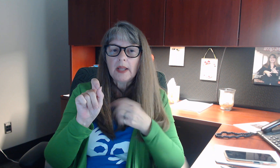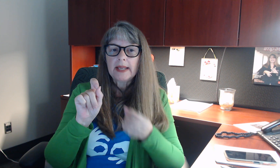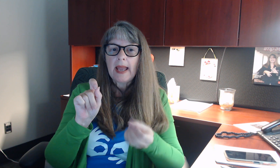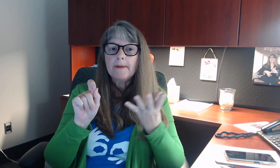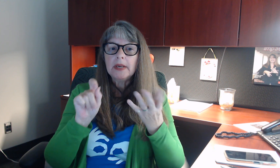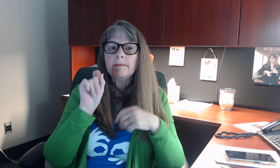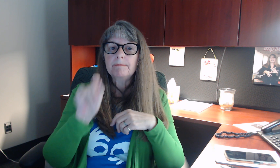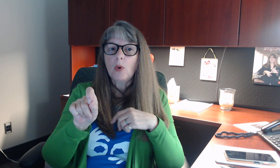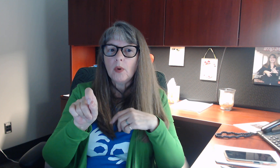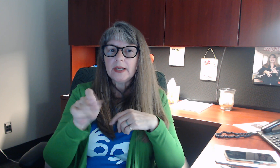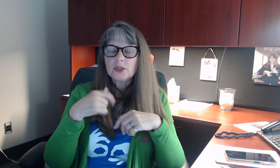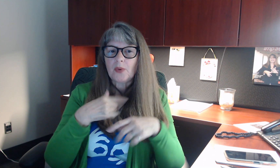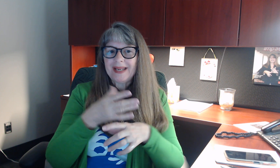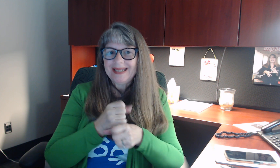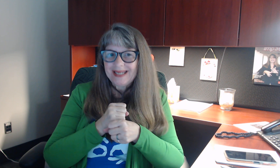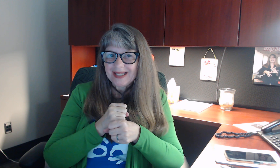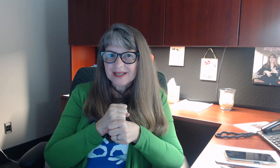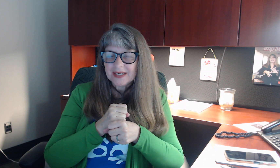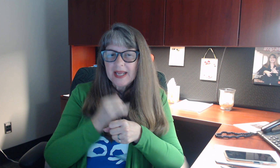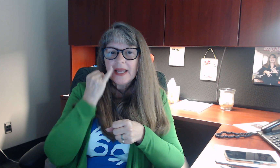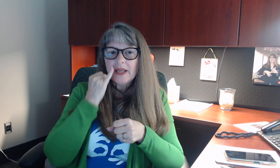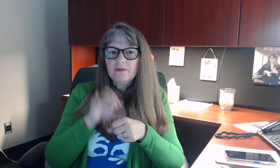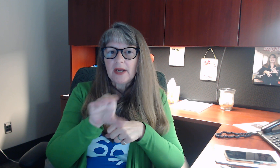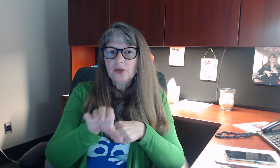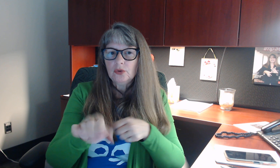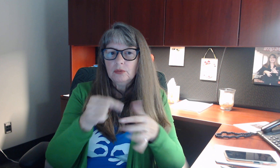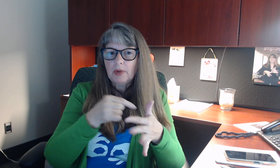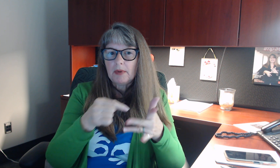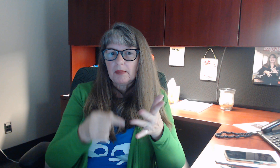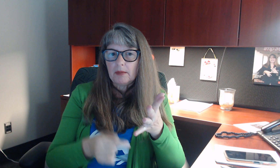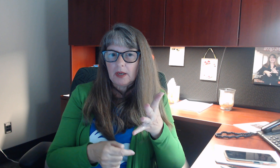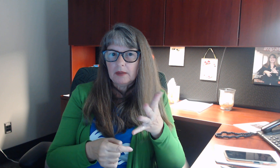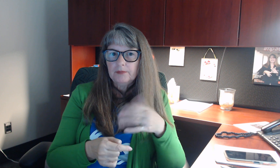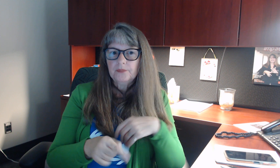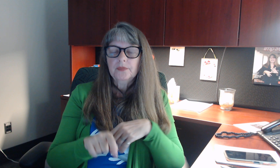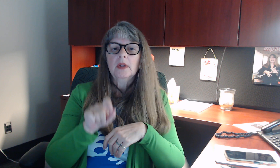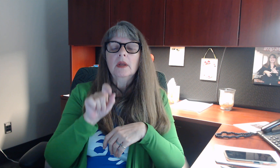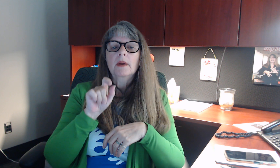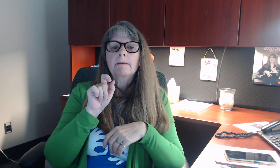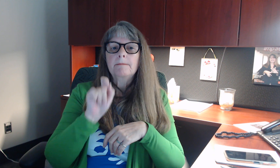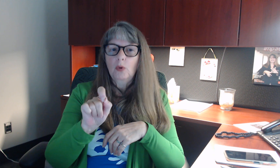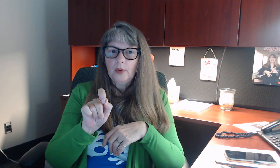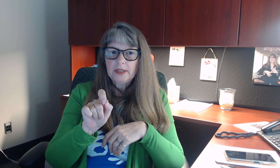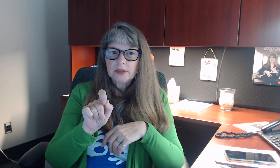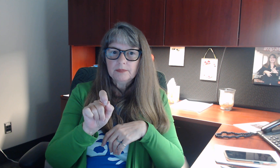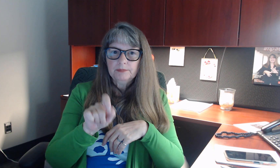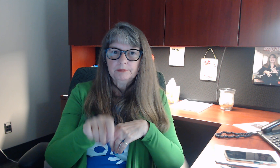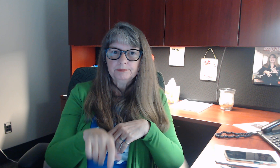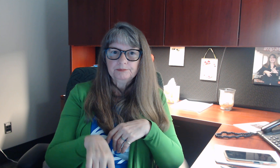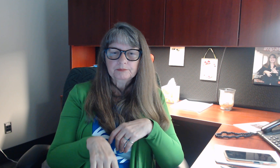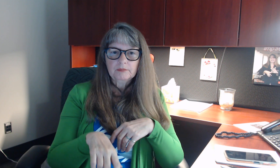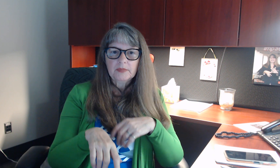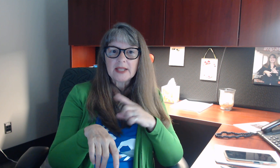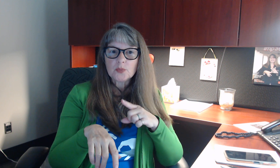how many points do I get if I do blah, blah, blah, blah. Point. That's what I